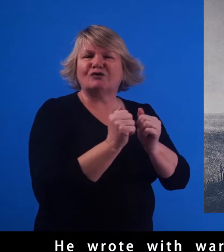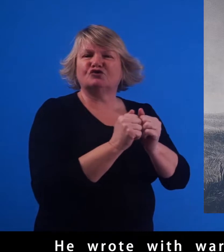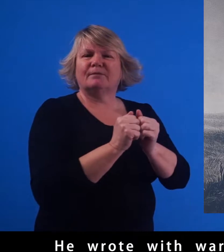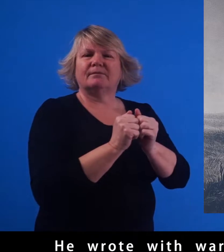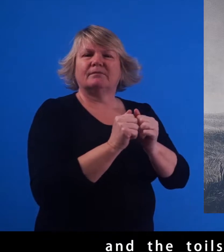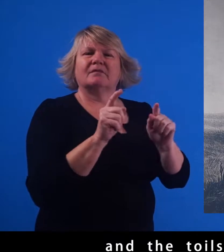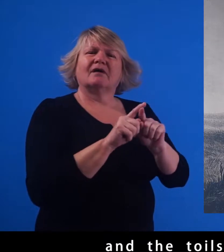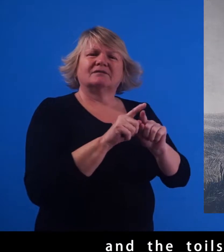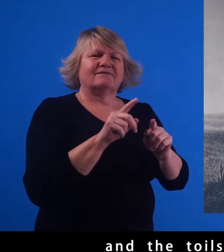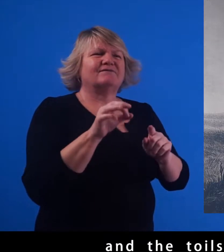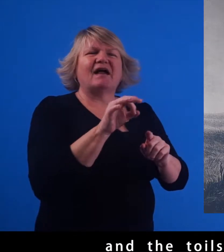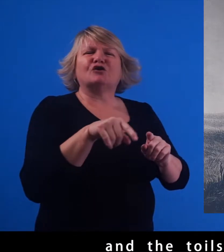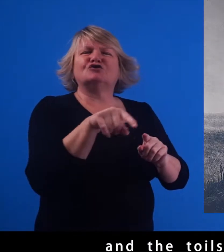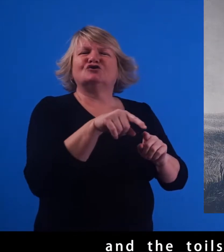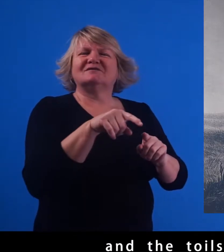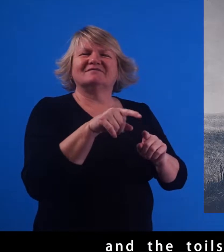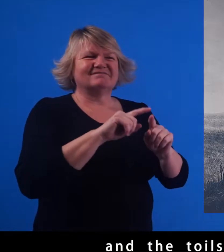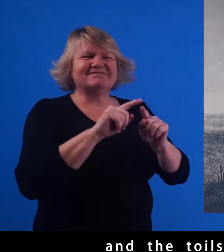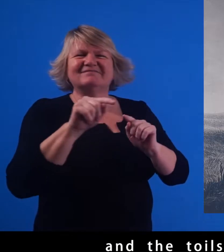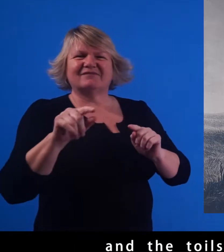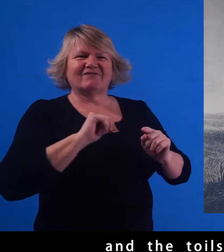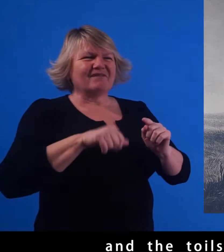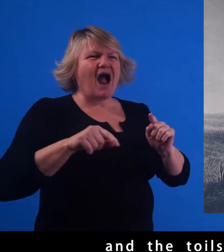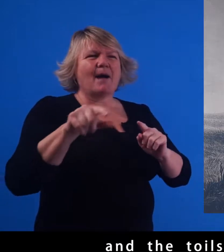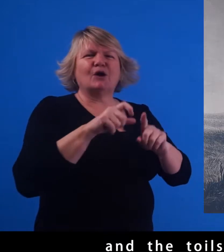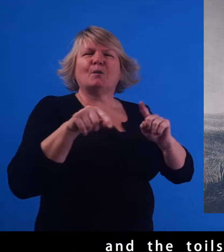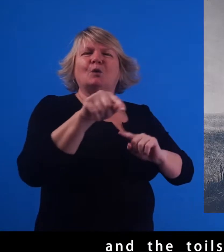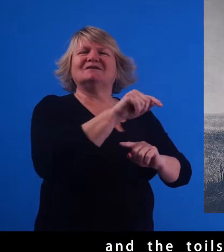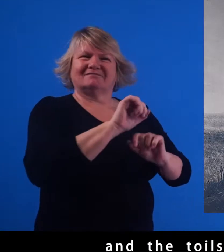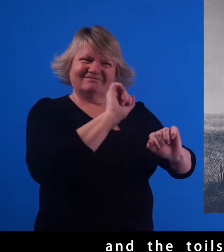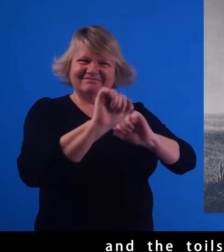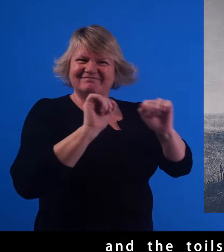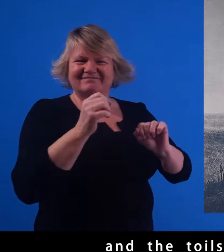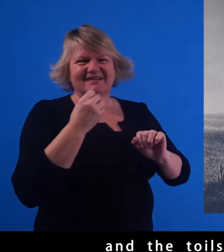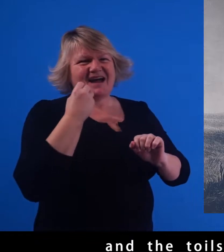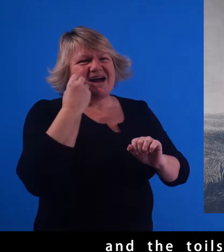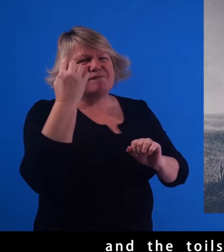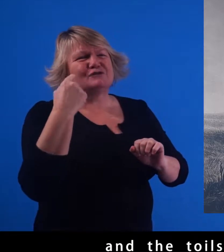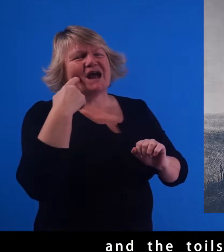friendship and the toils of daily life in the villages and farming communities.